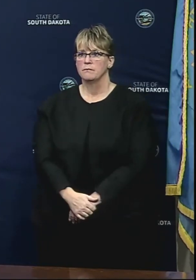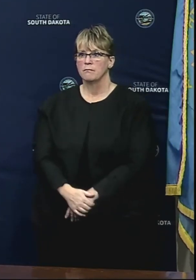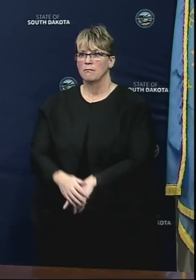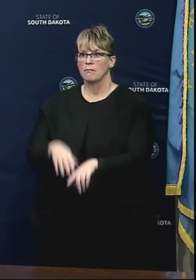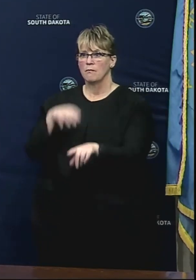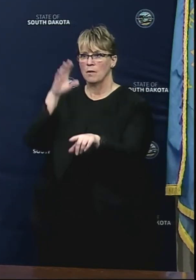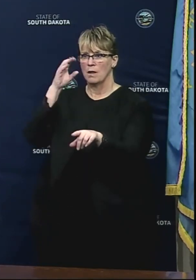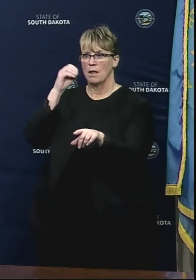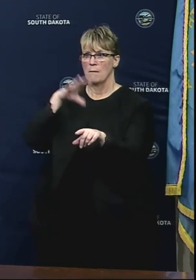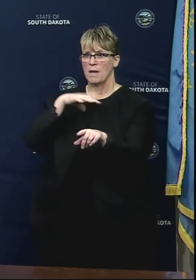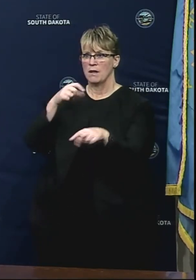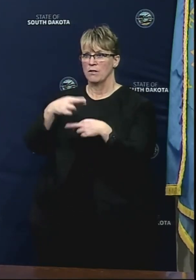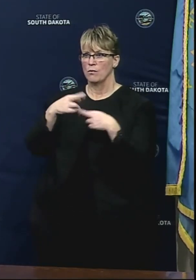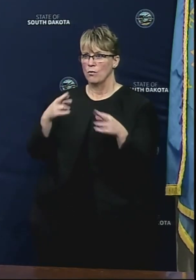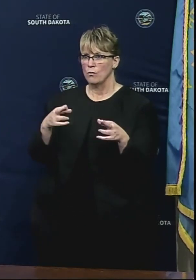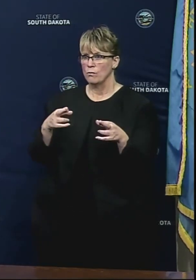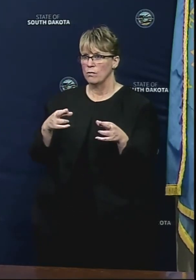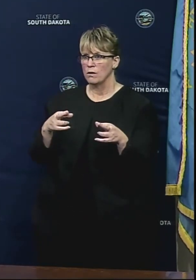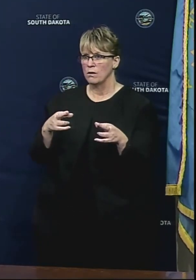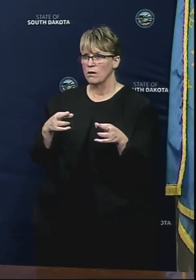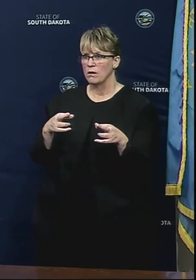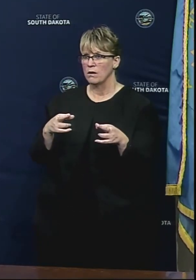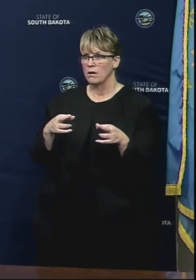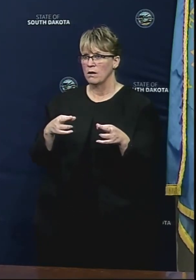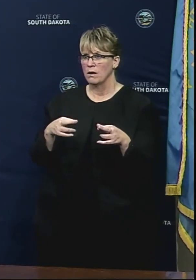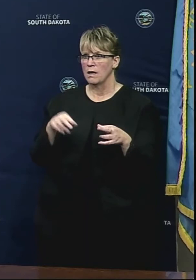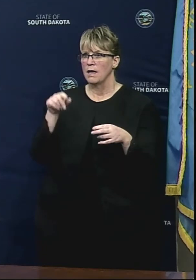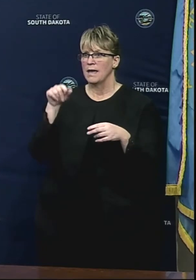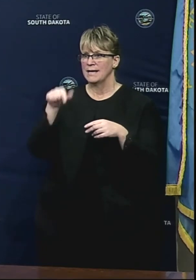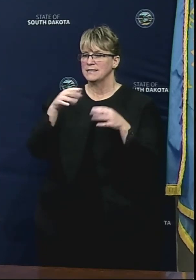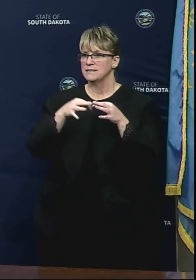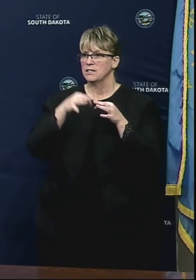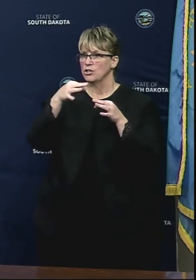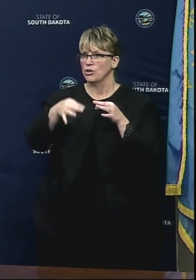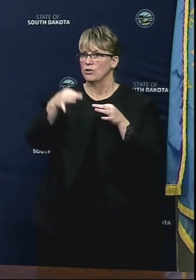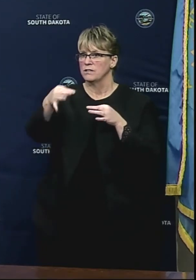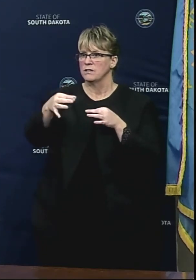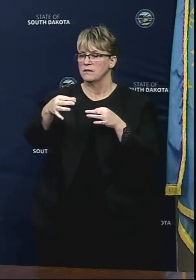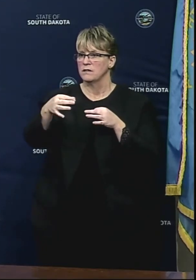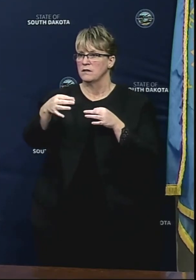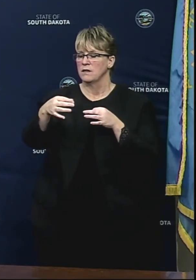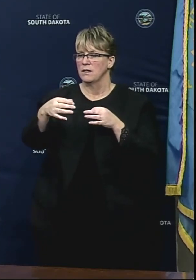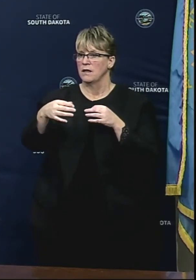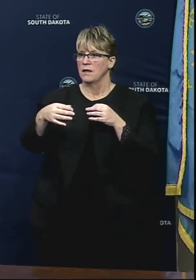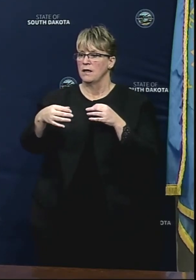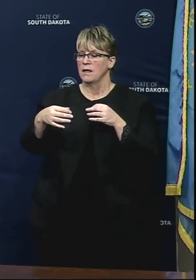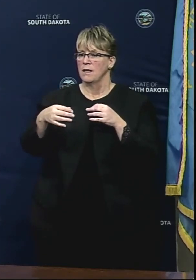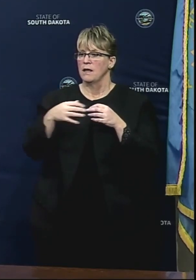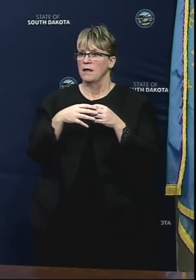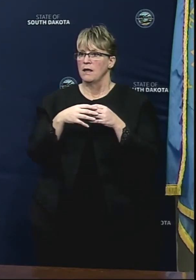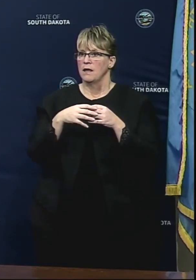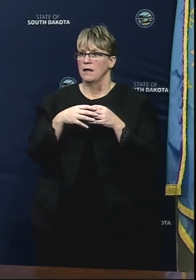Just to follow up, do you see this as an extension of the current 3-week shutdown? Governor Kent Bush, Yes, Rapid it City would- Journal.